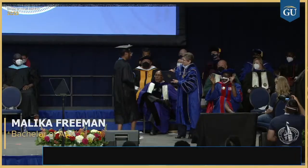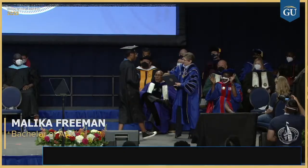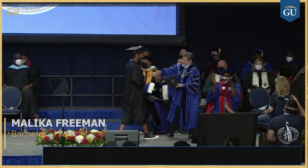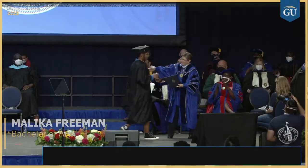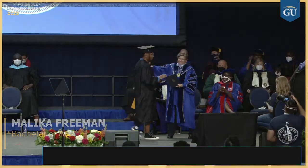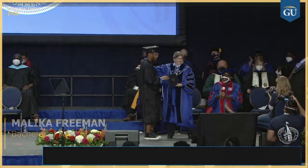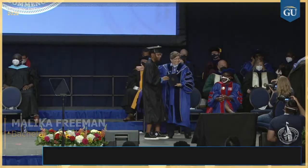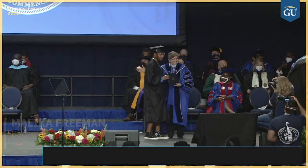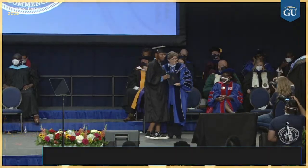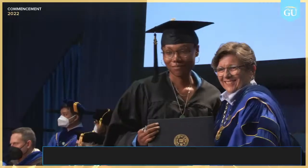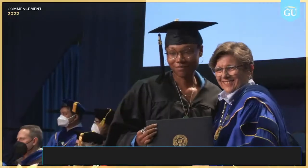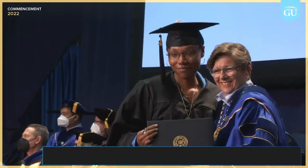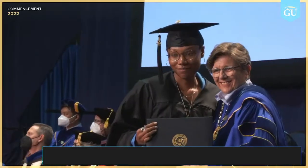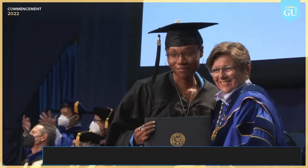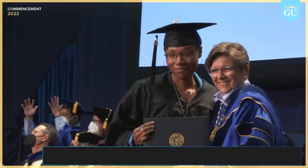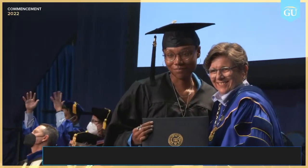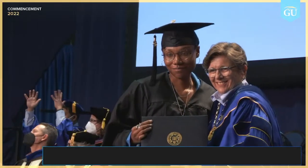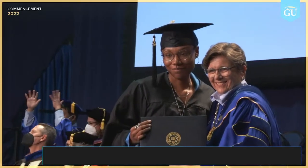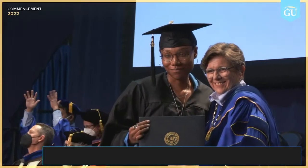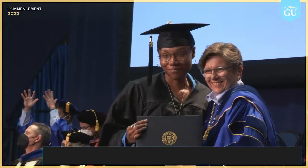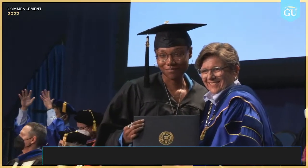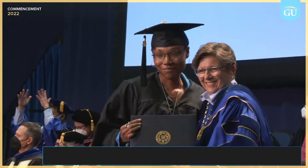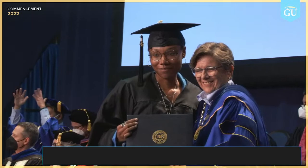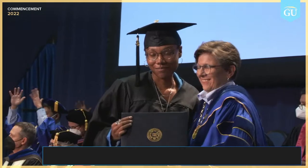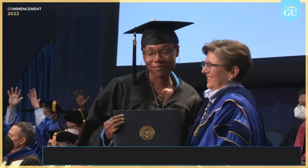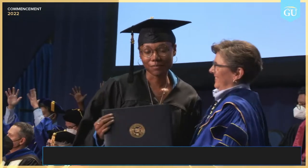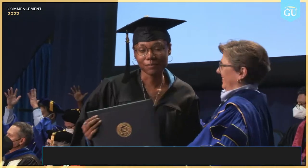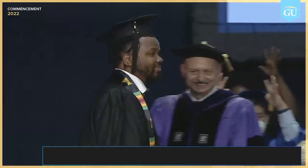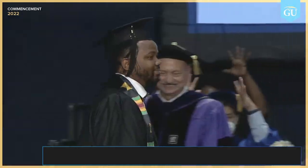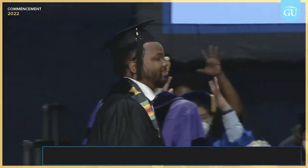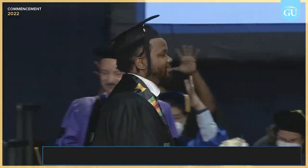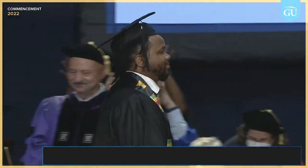Jason Garland, Bachelor of Arts.